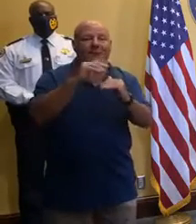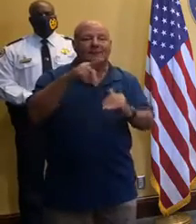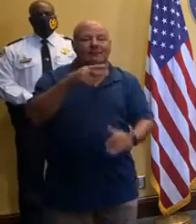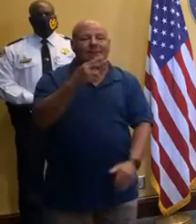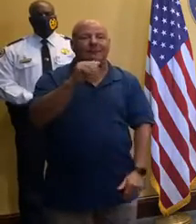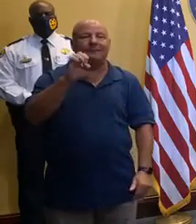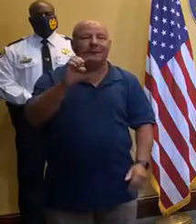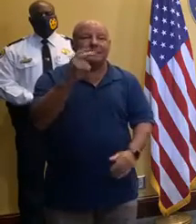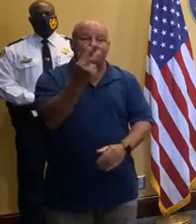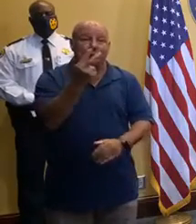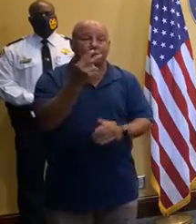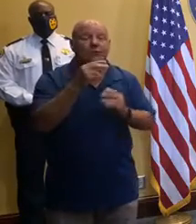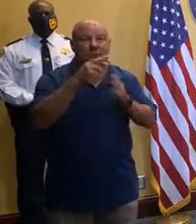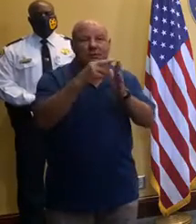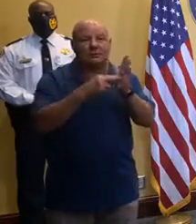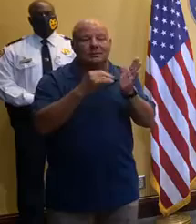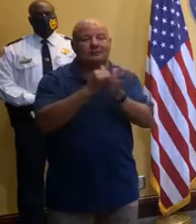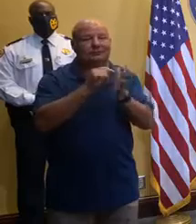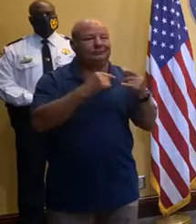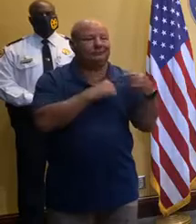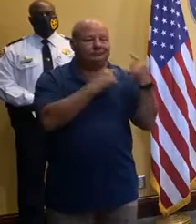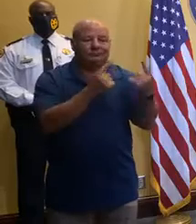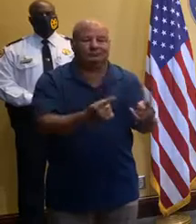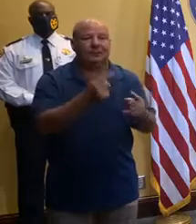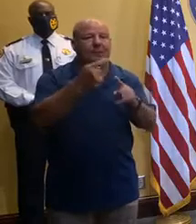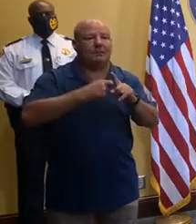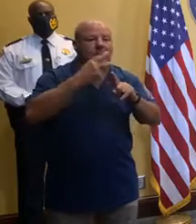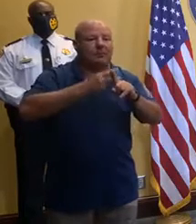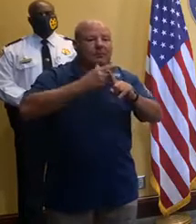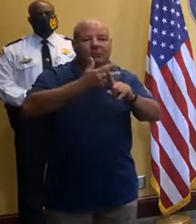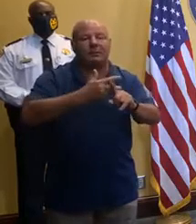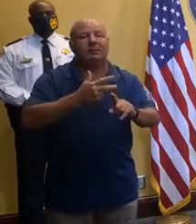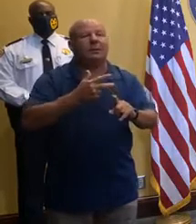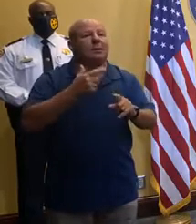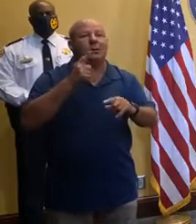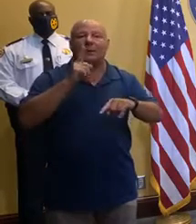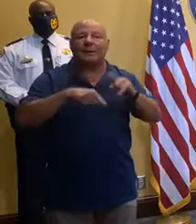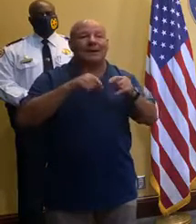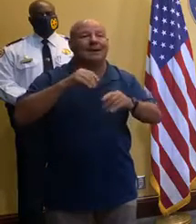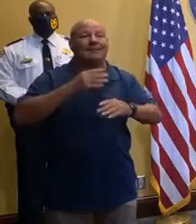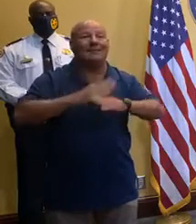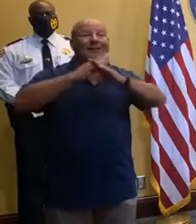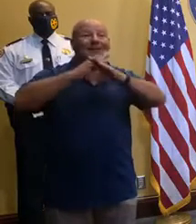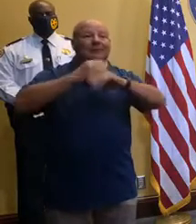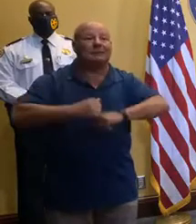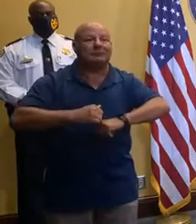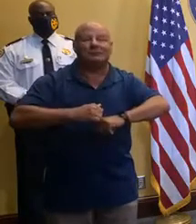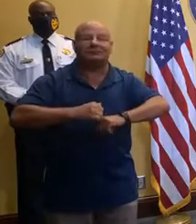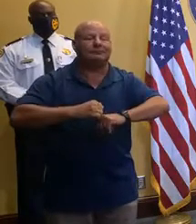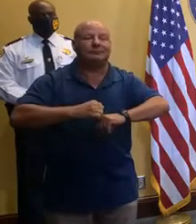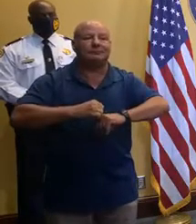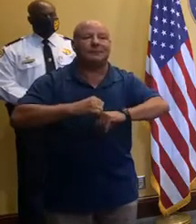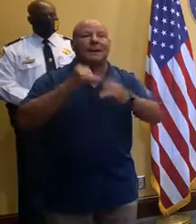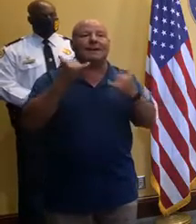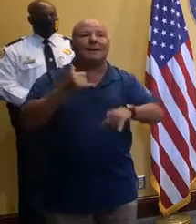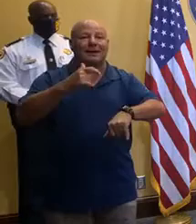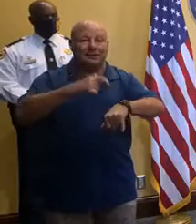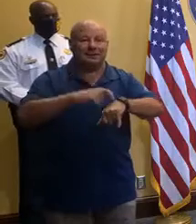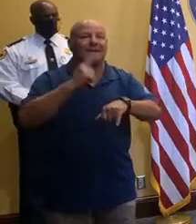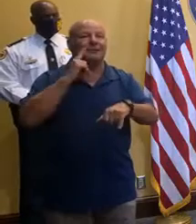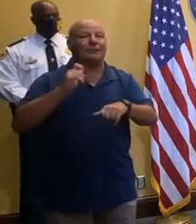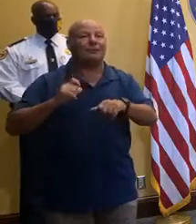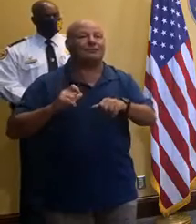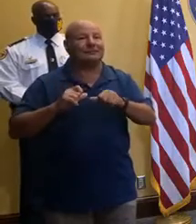under for months now. We cannot let our guards down. This is not the time. This is the time to continue